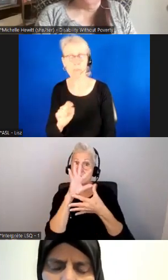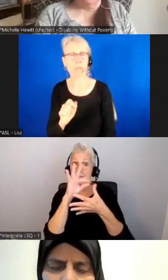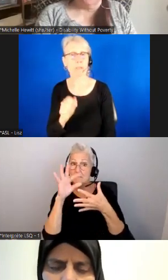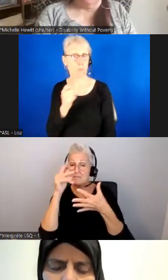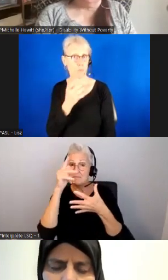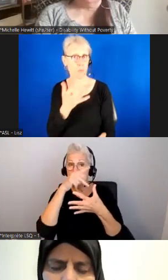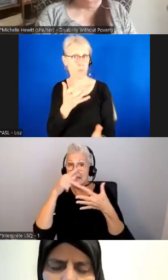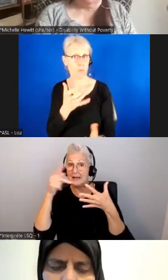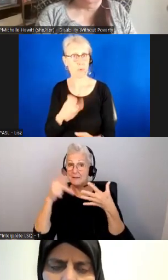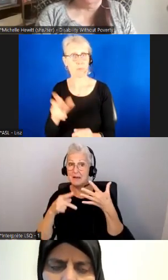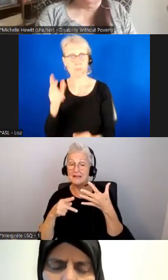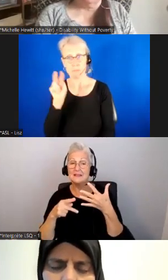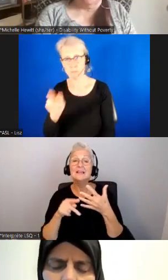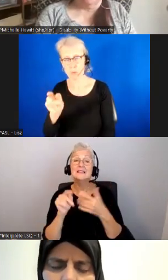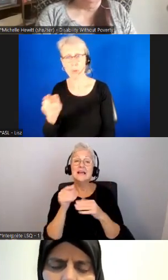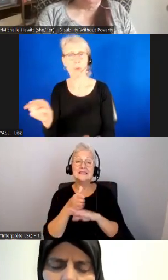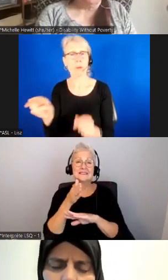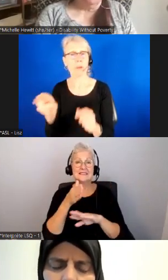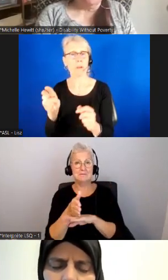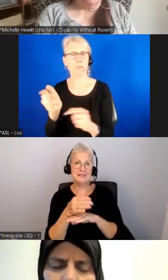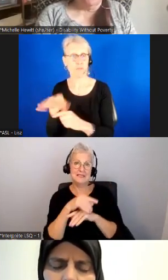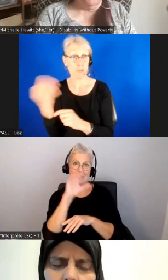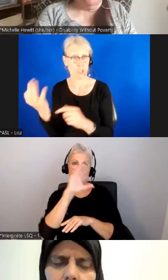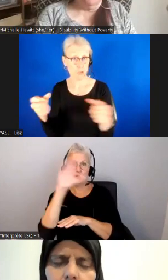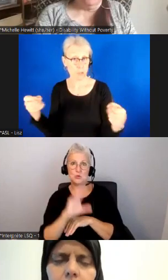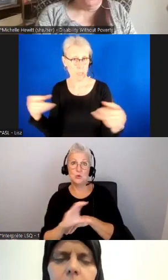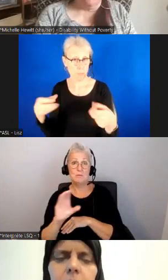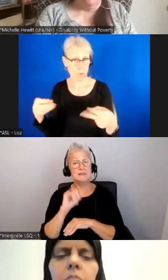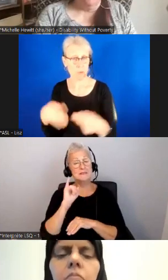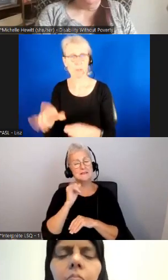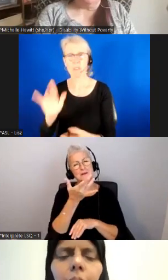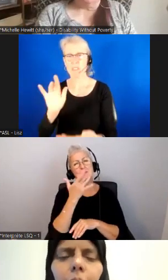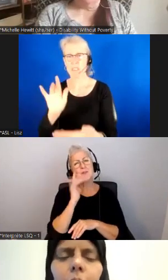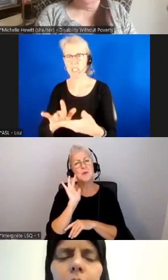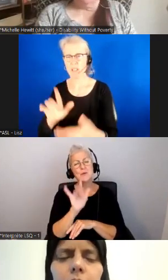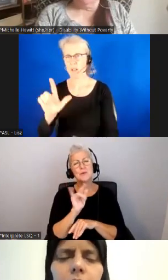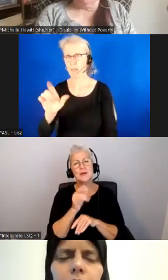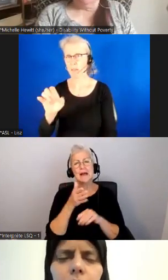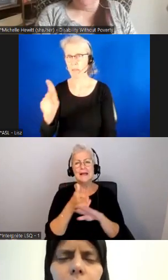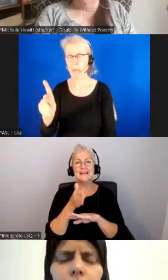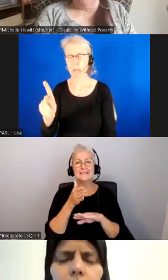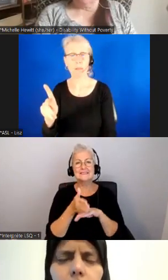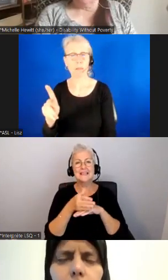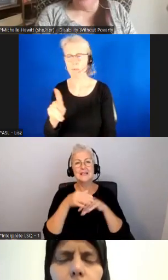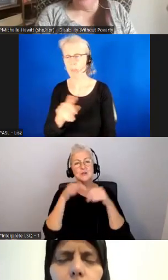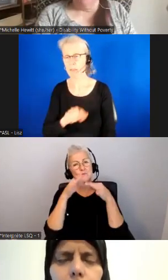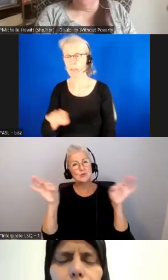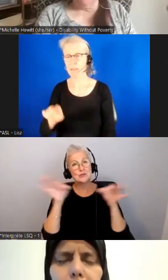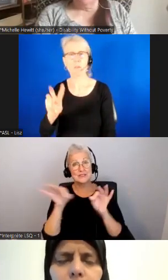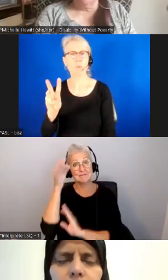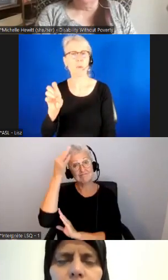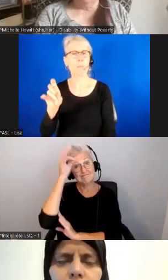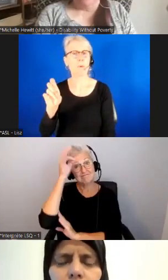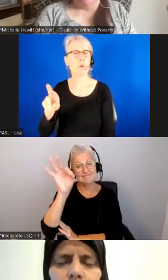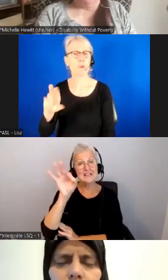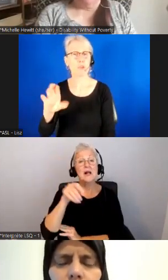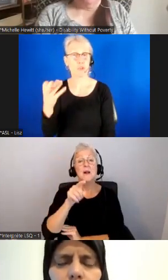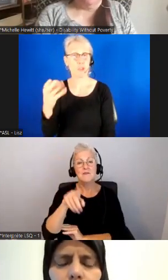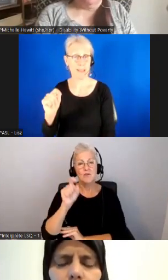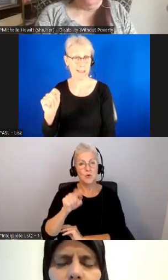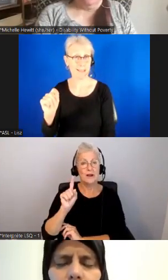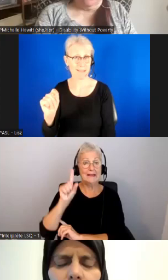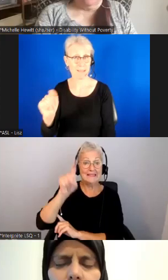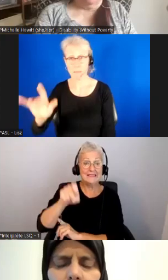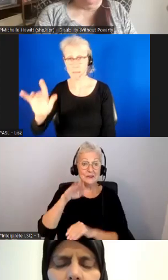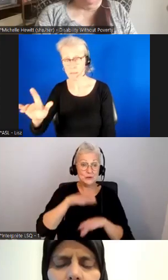access French captions for the event today, please click on the link that has been put in the webinar chat box to